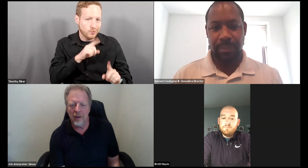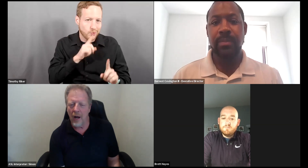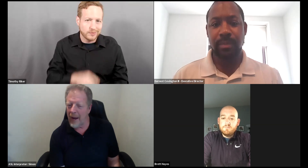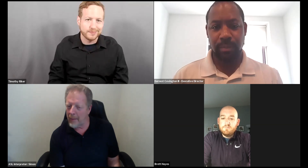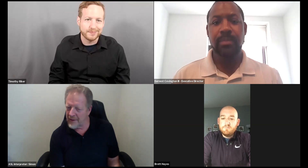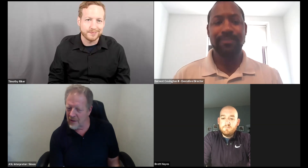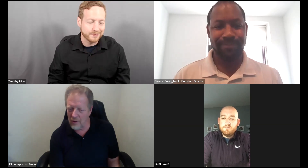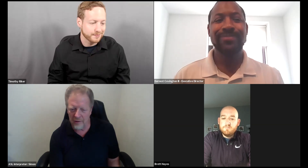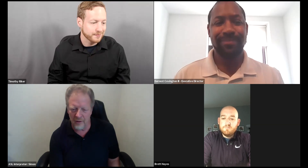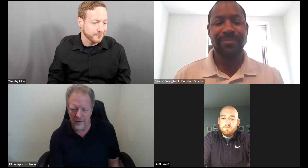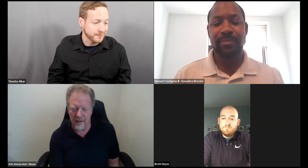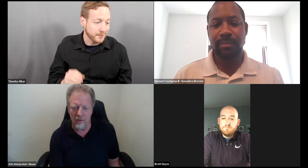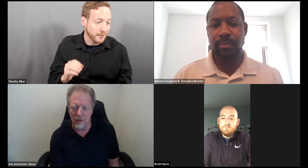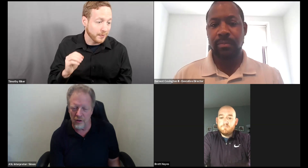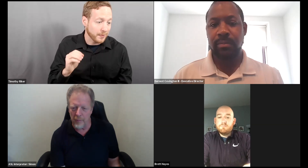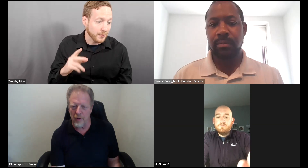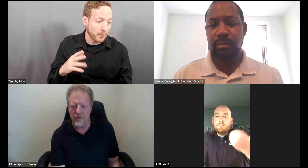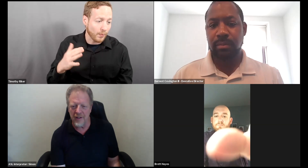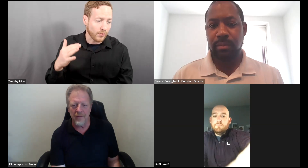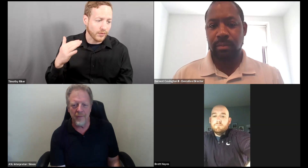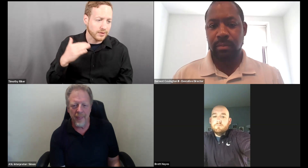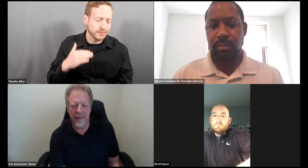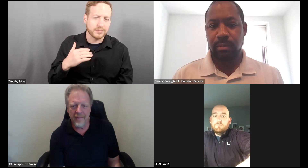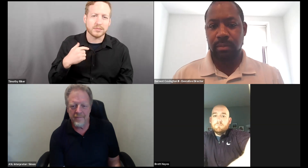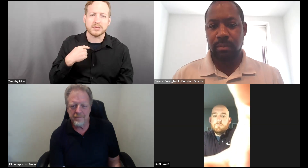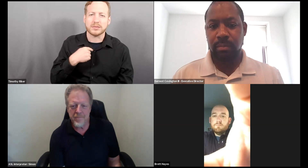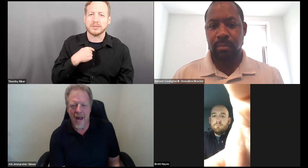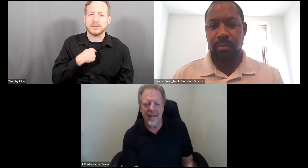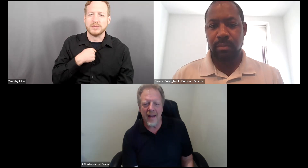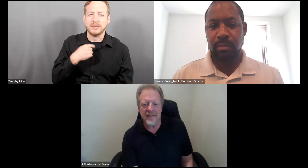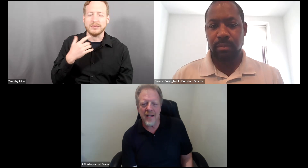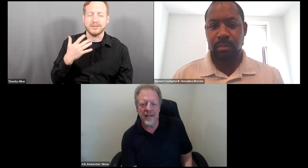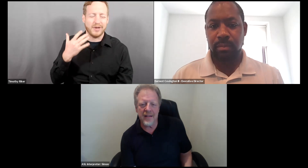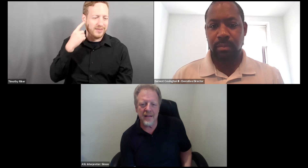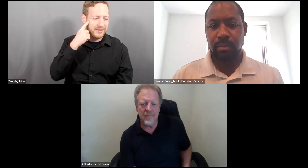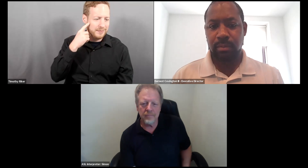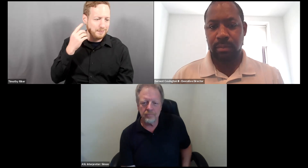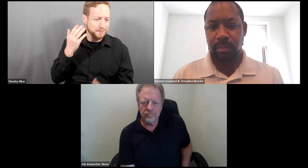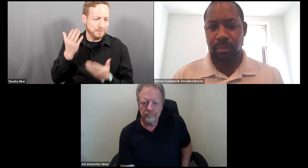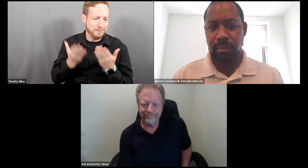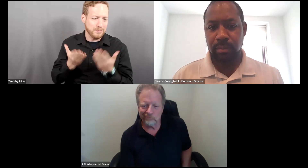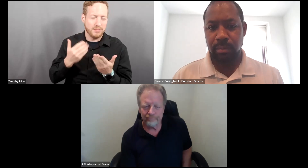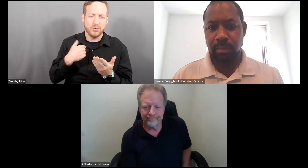work. I'm happy to see to hear all your reports right now. And next, I think